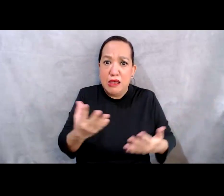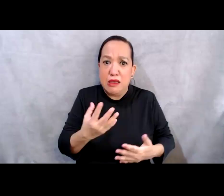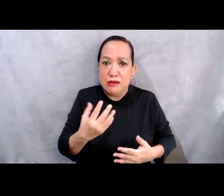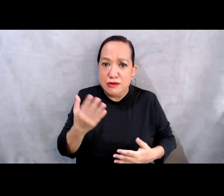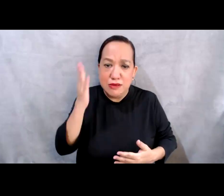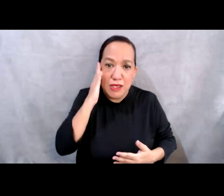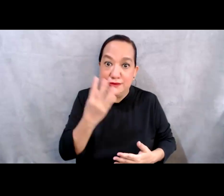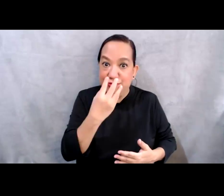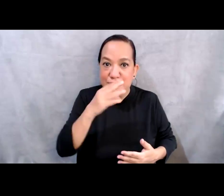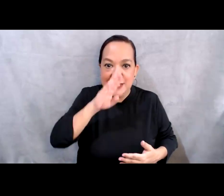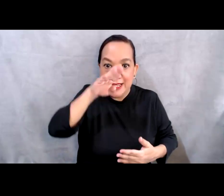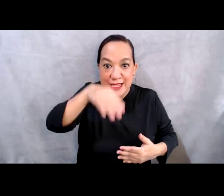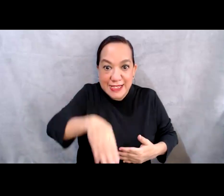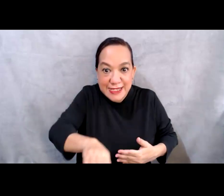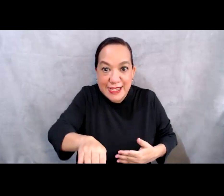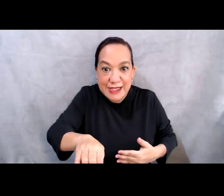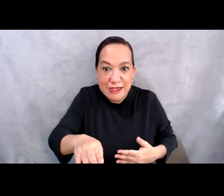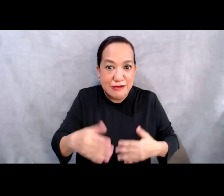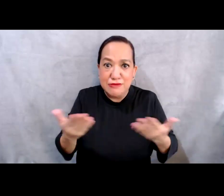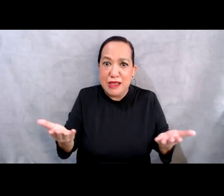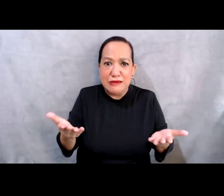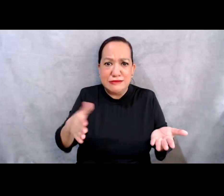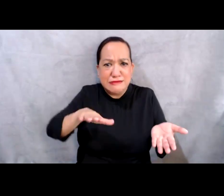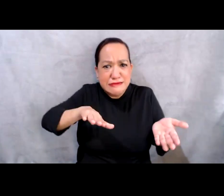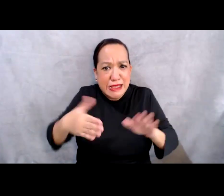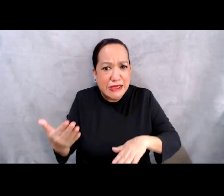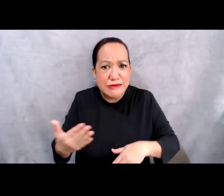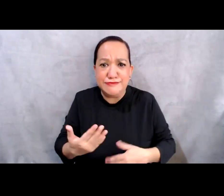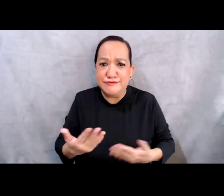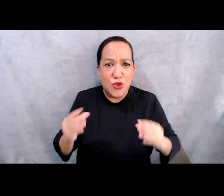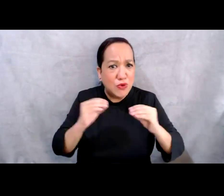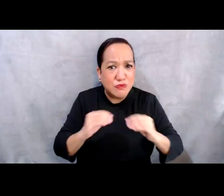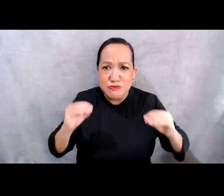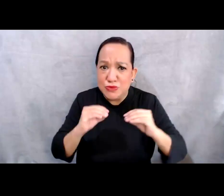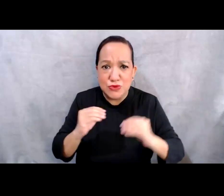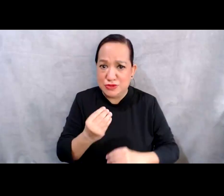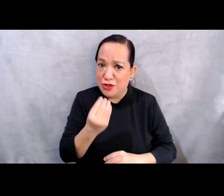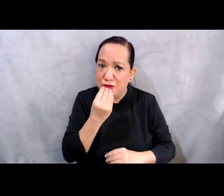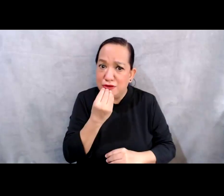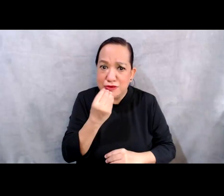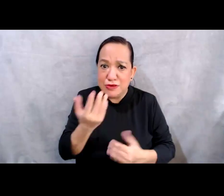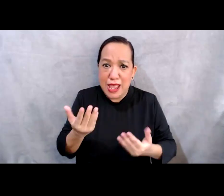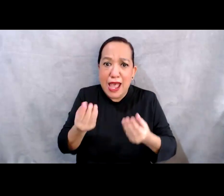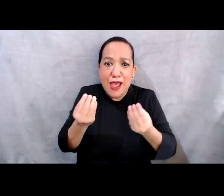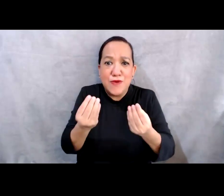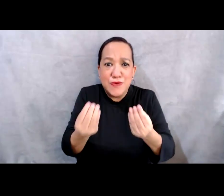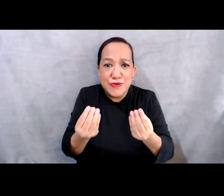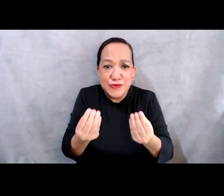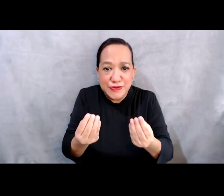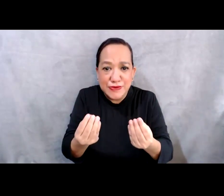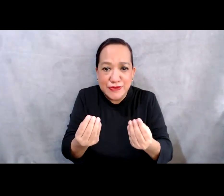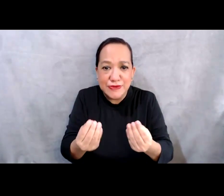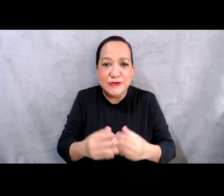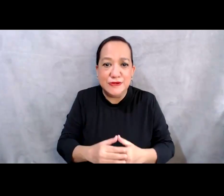ones died. Now the elephants don't have food there. So it was called the the largest